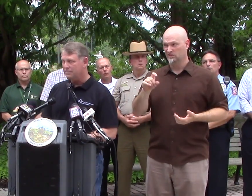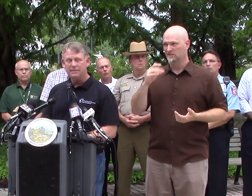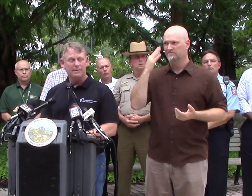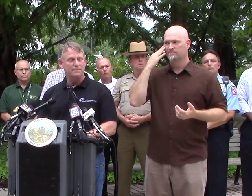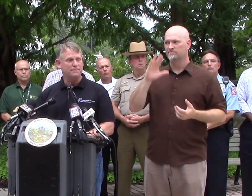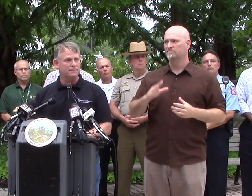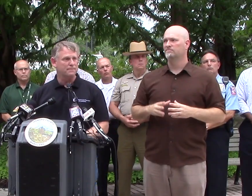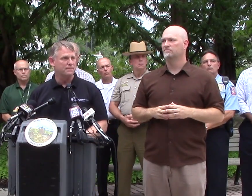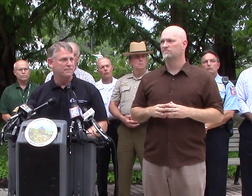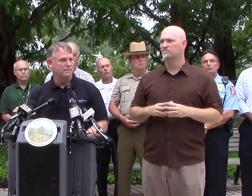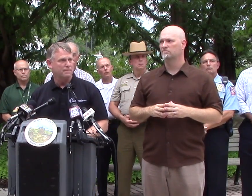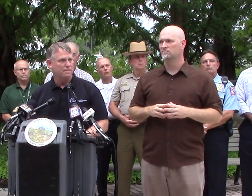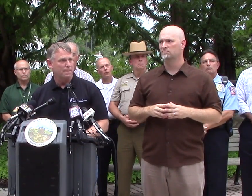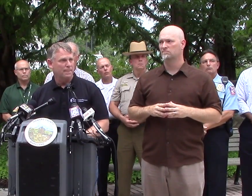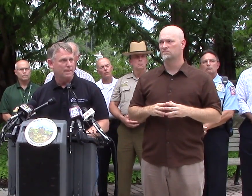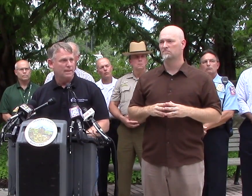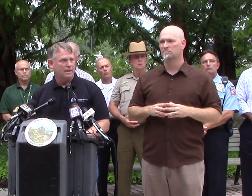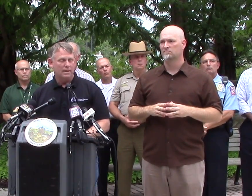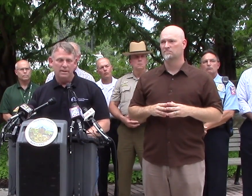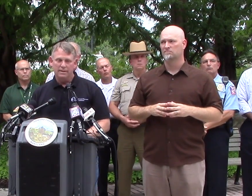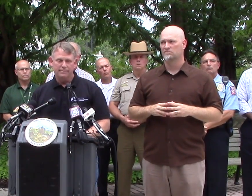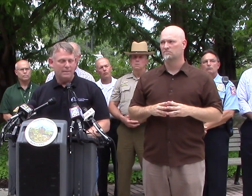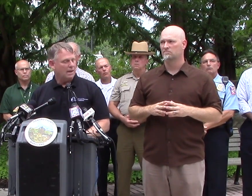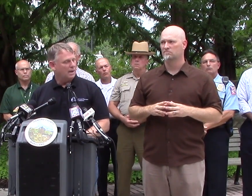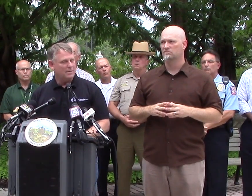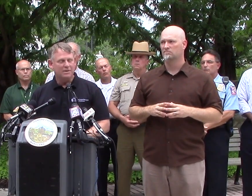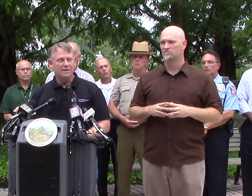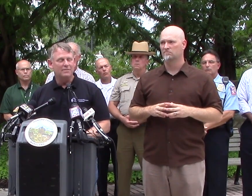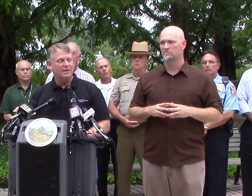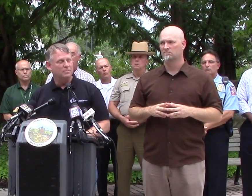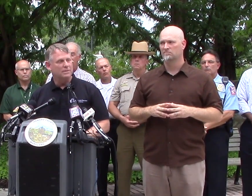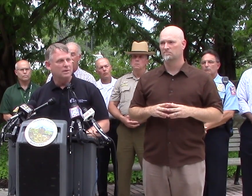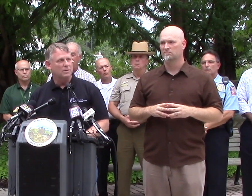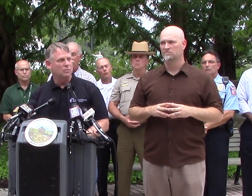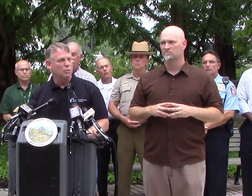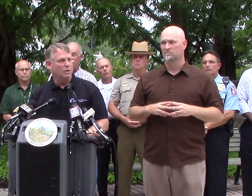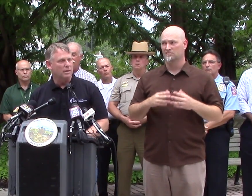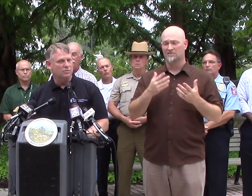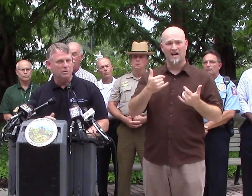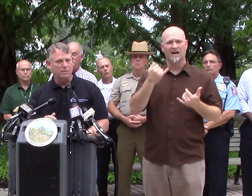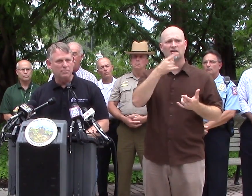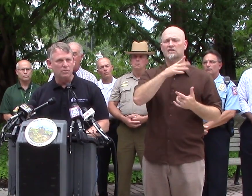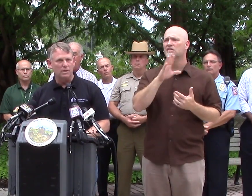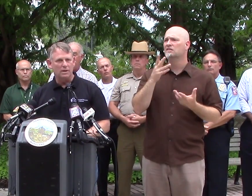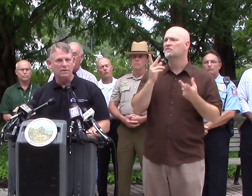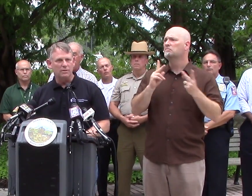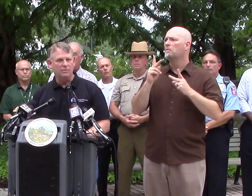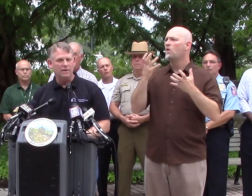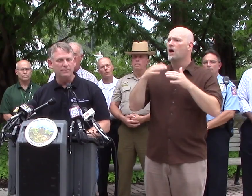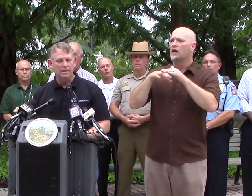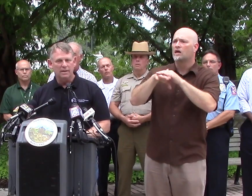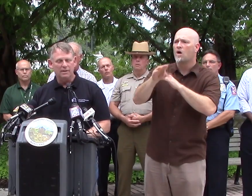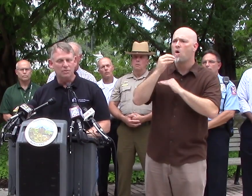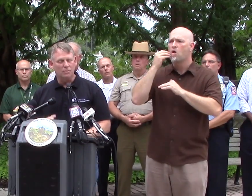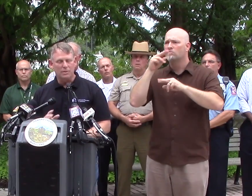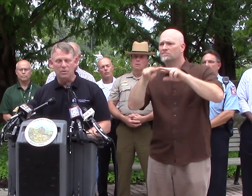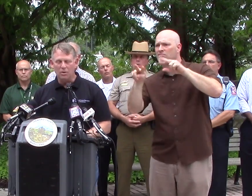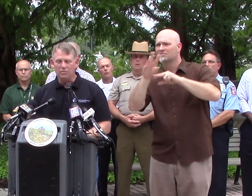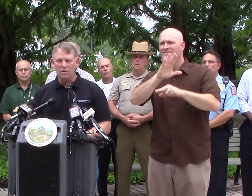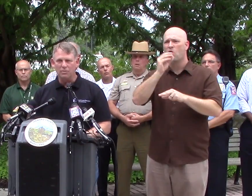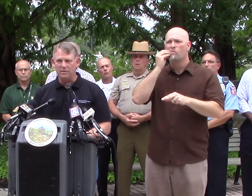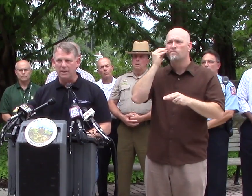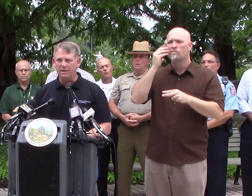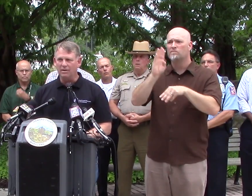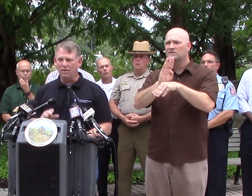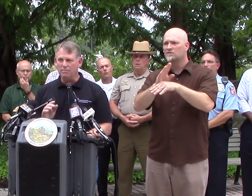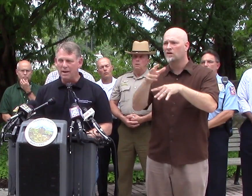last question: when might residents get back in to assess damage? Best estimate? I'm not going to give an estimate there because we want to make sure that people are safe. I've told people over